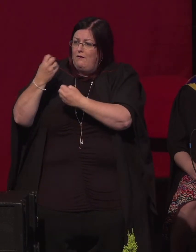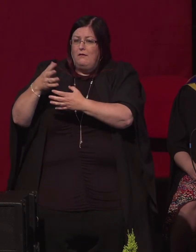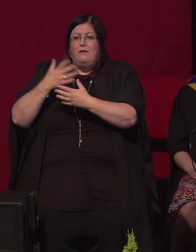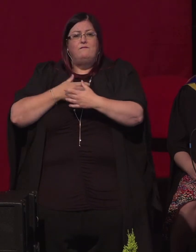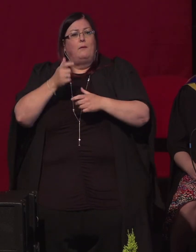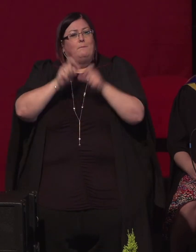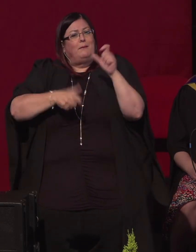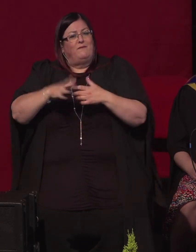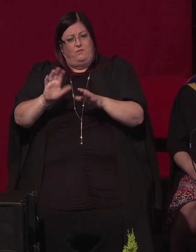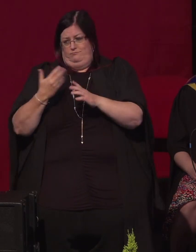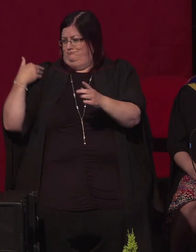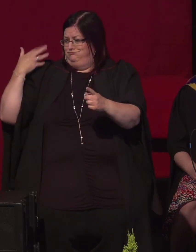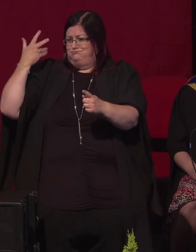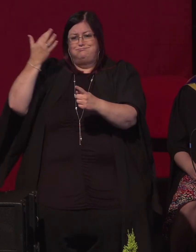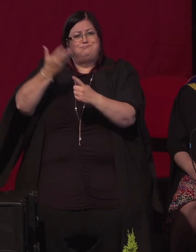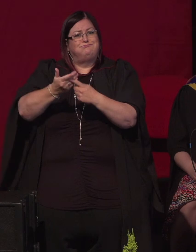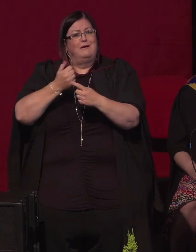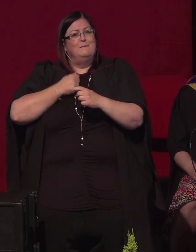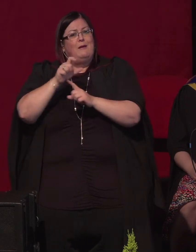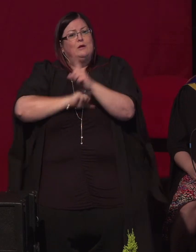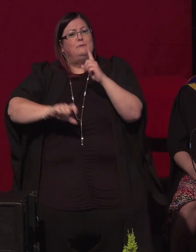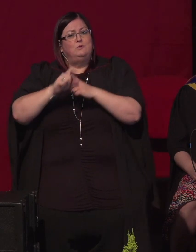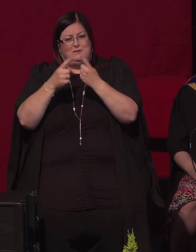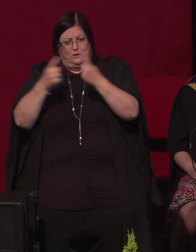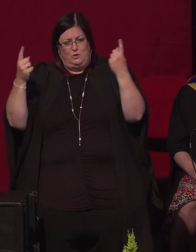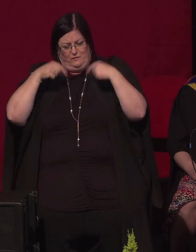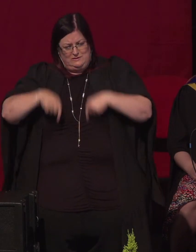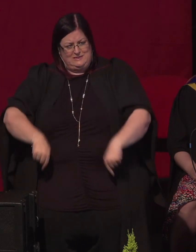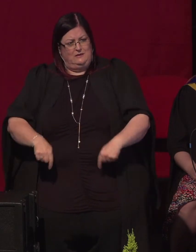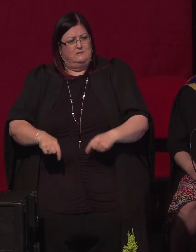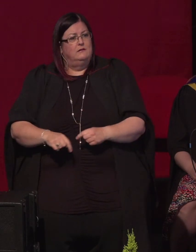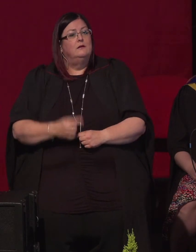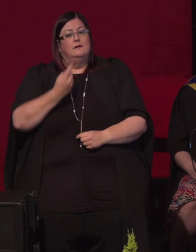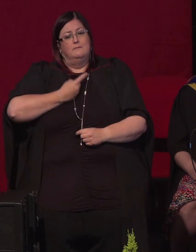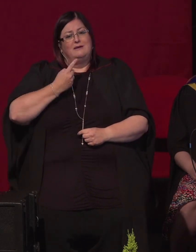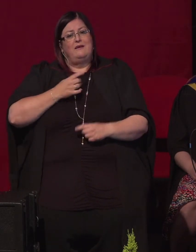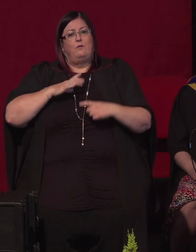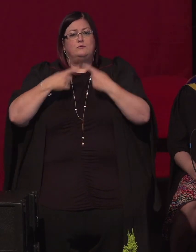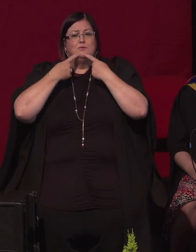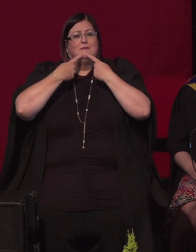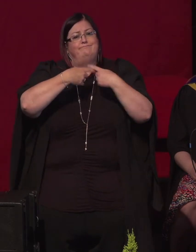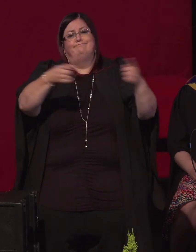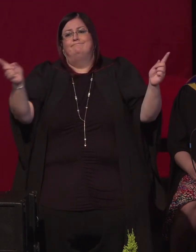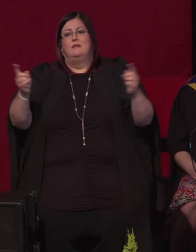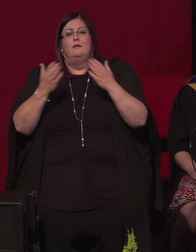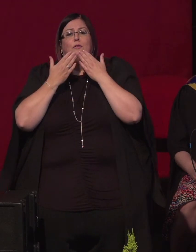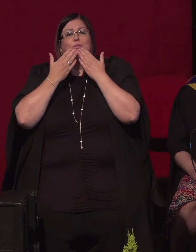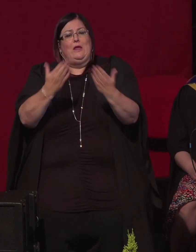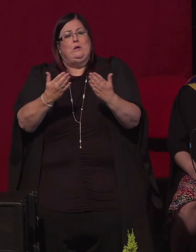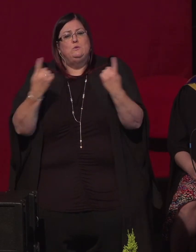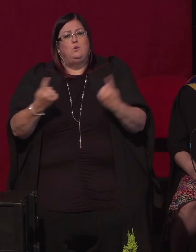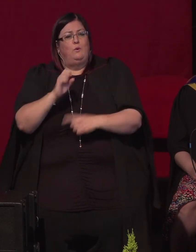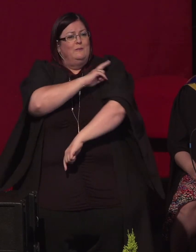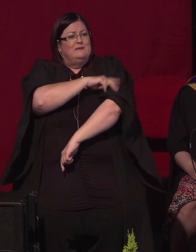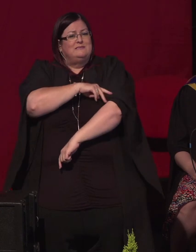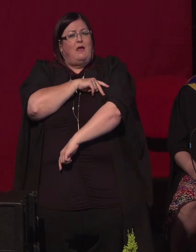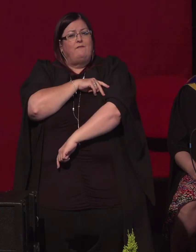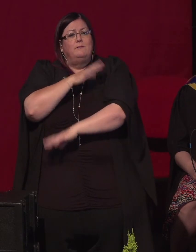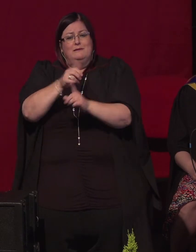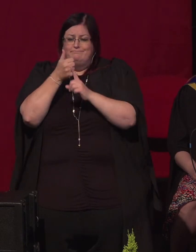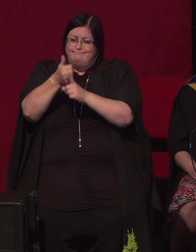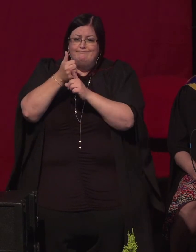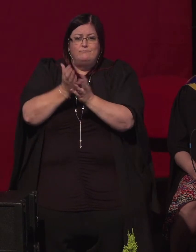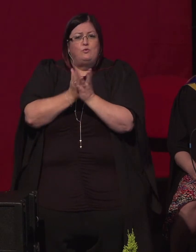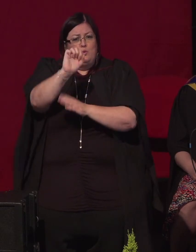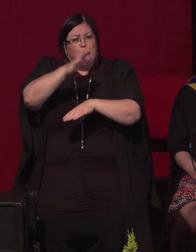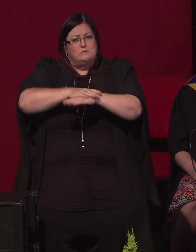global community. I would like to say a big thank you to the staff that have taught and supported you at the